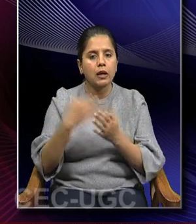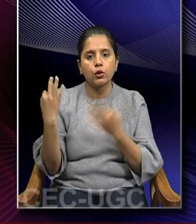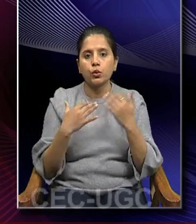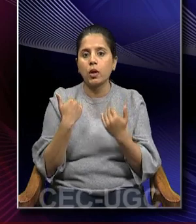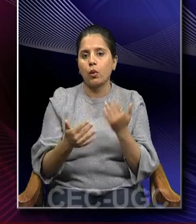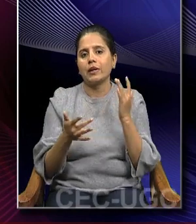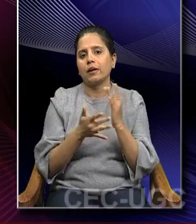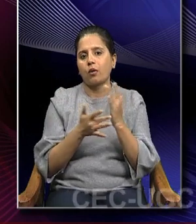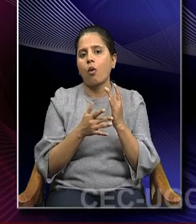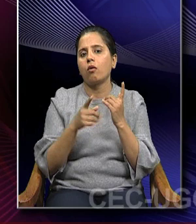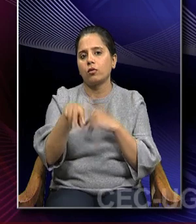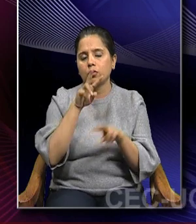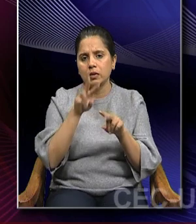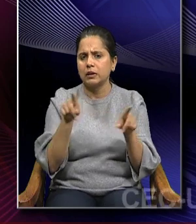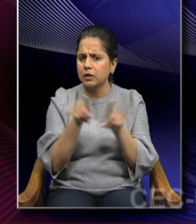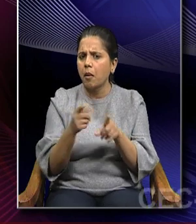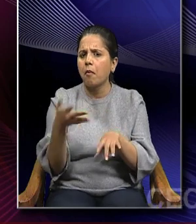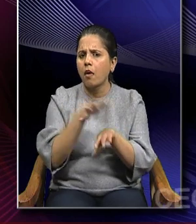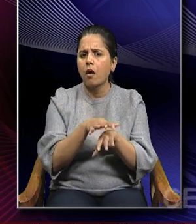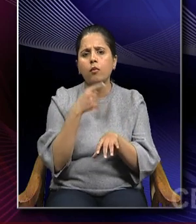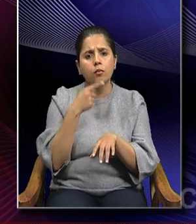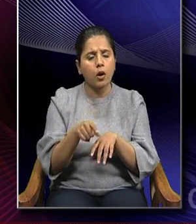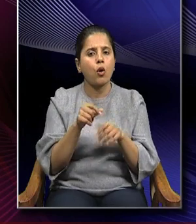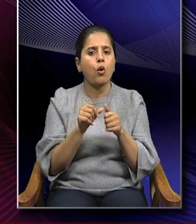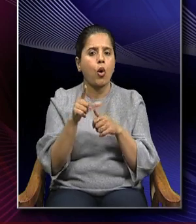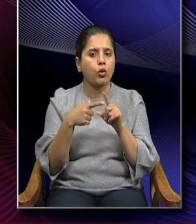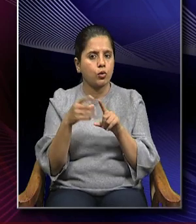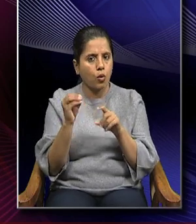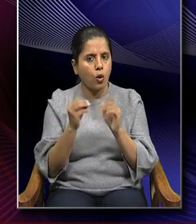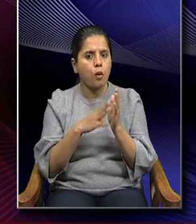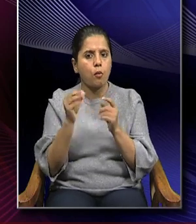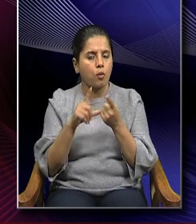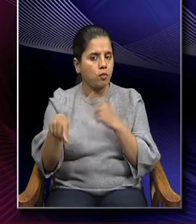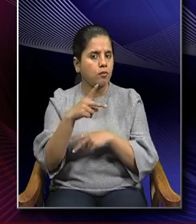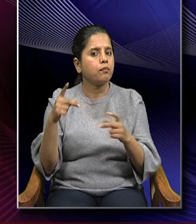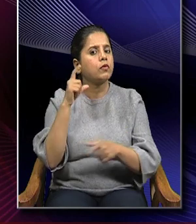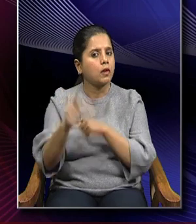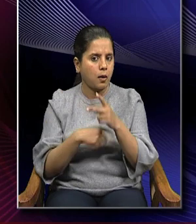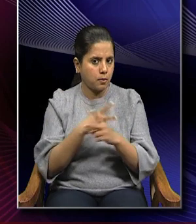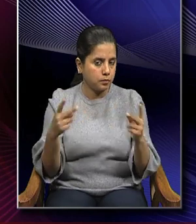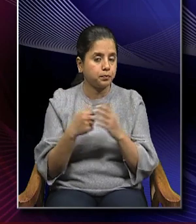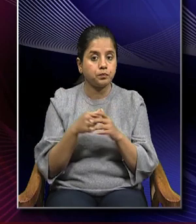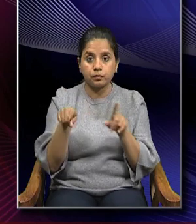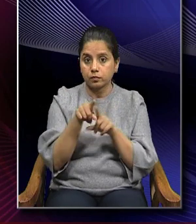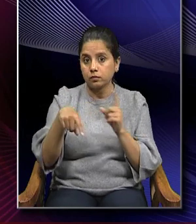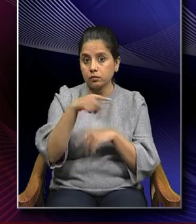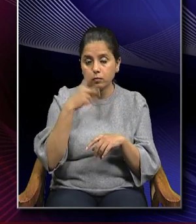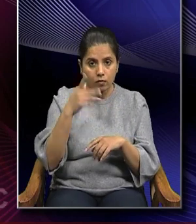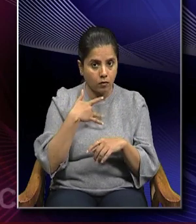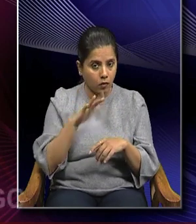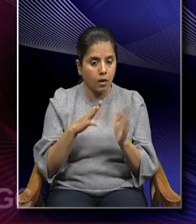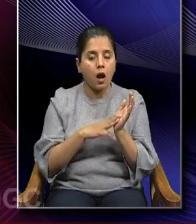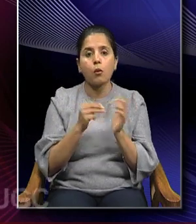is concerned. The same is applicable in case of automobile industry. There also we go for signing some